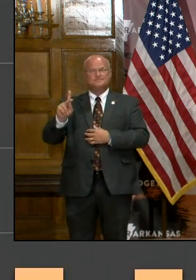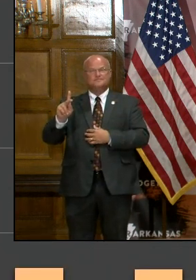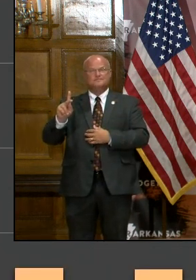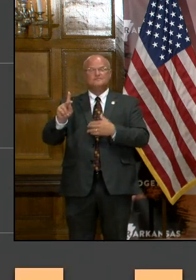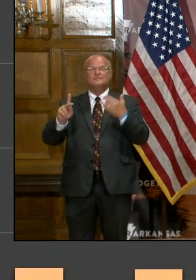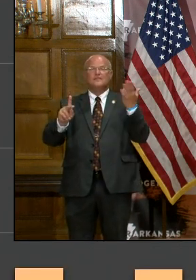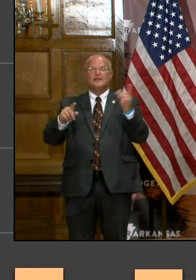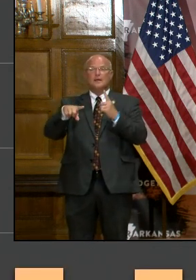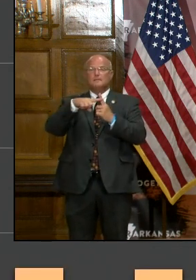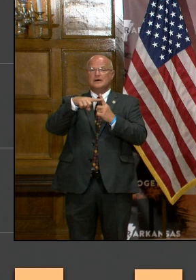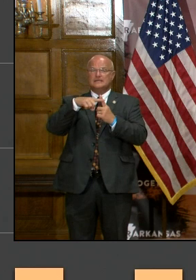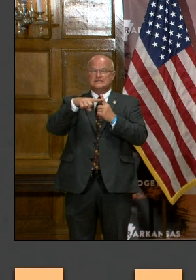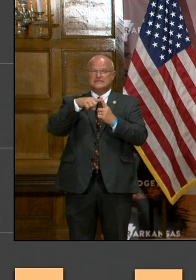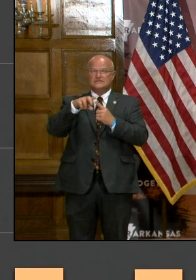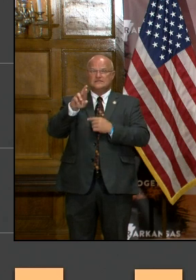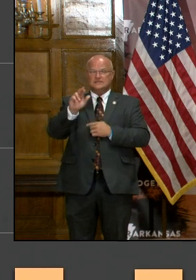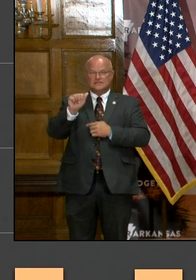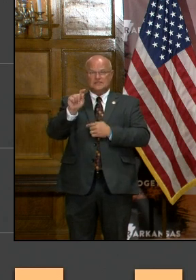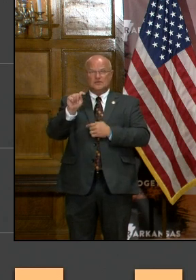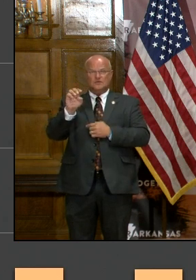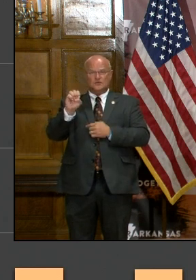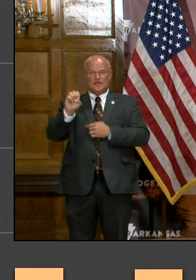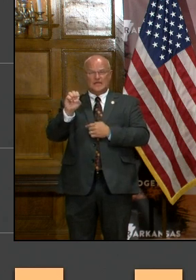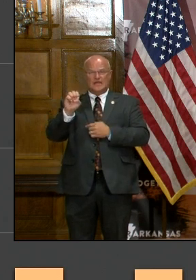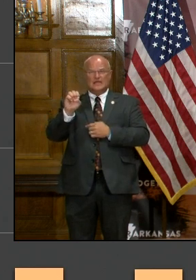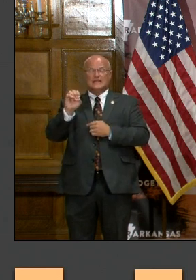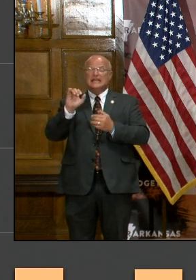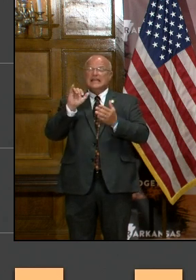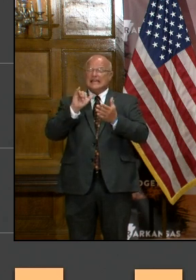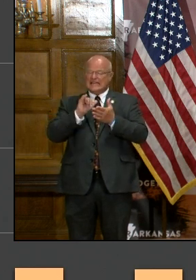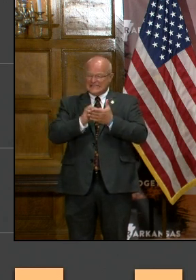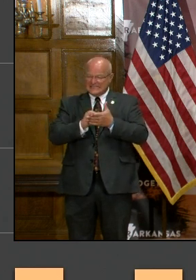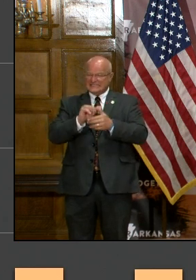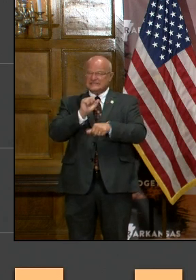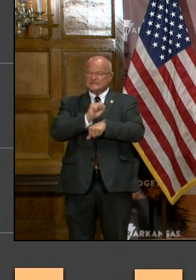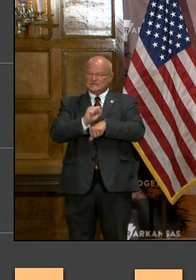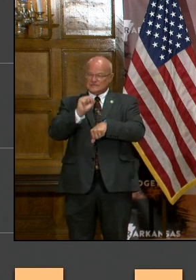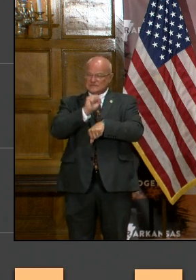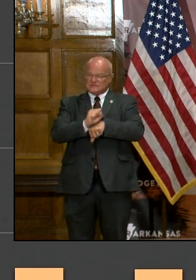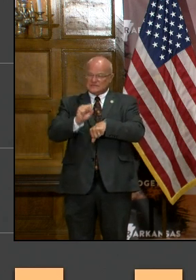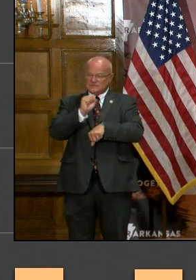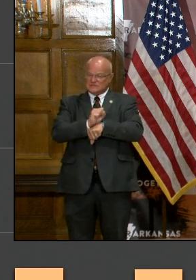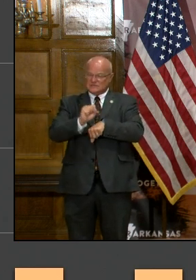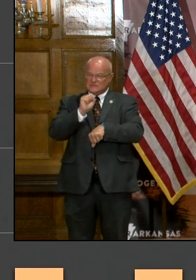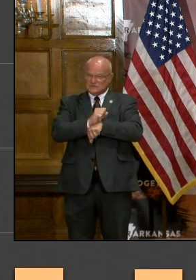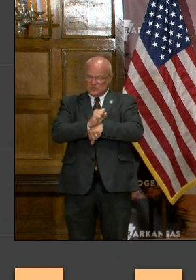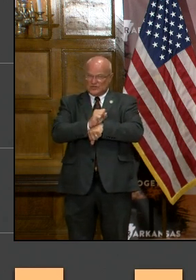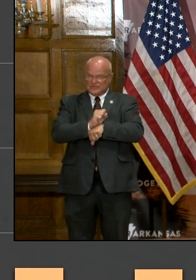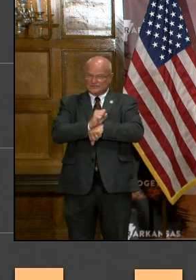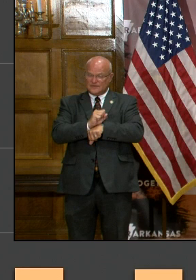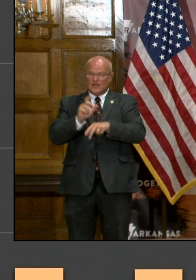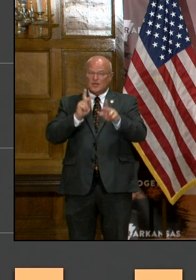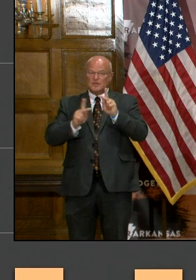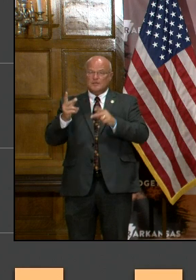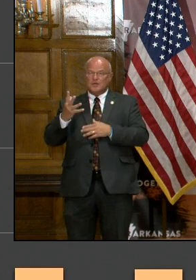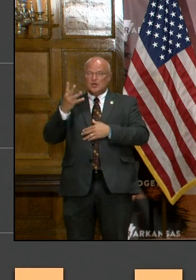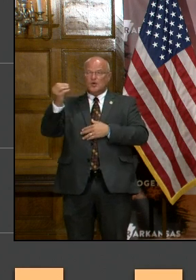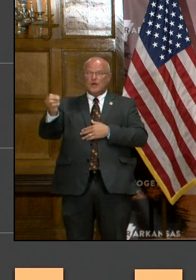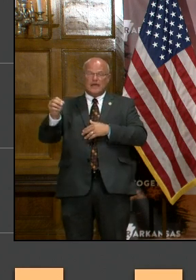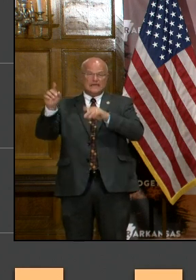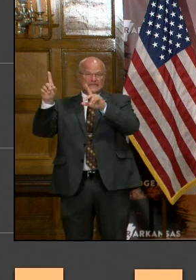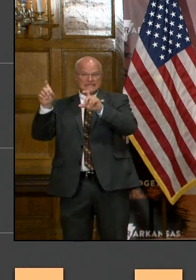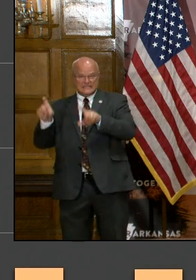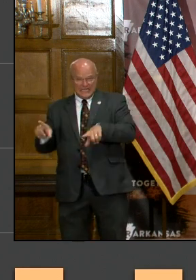this is the positivity rate, which is the area that we have to work on the most. In other words, whenever people go out and get a